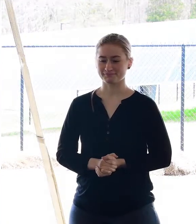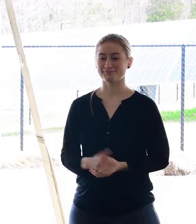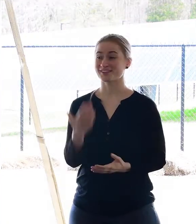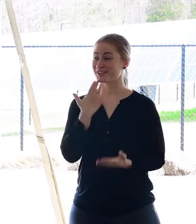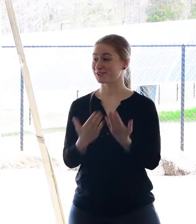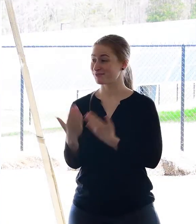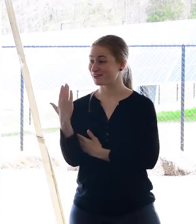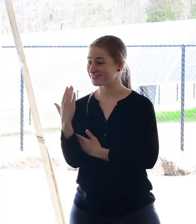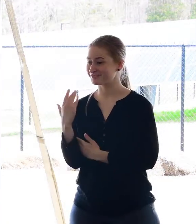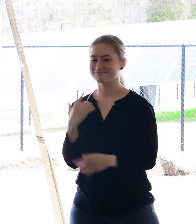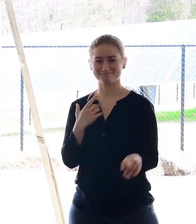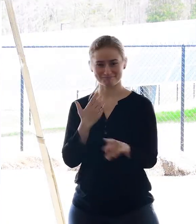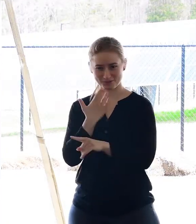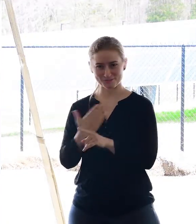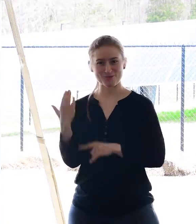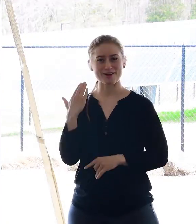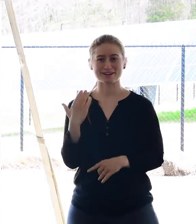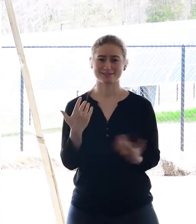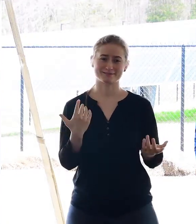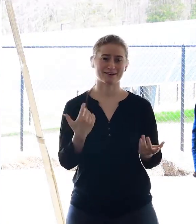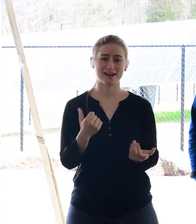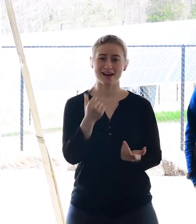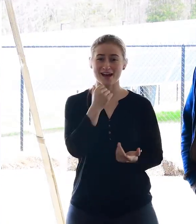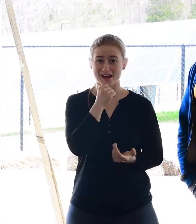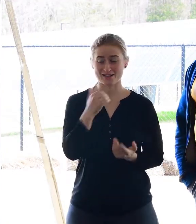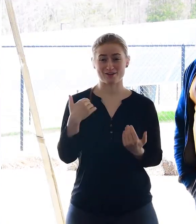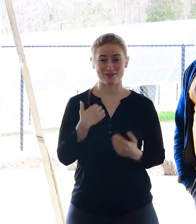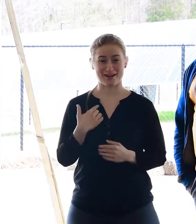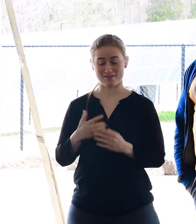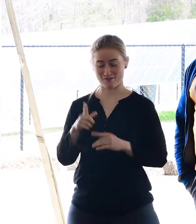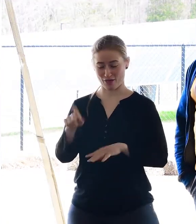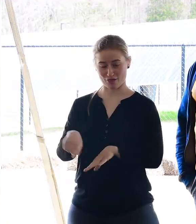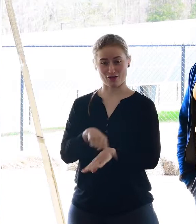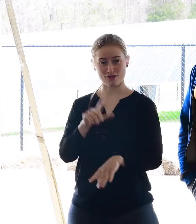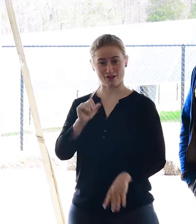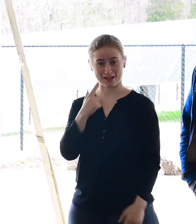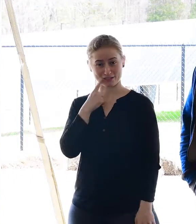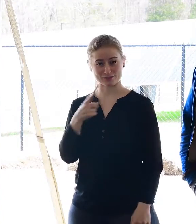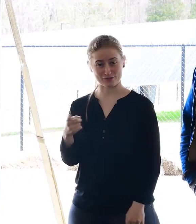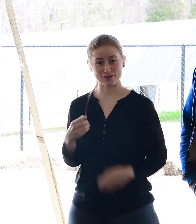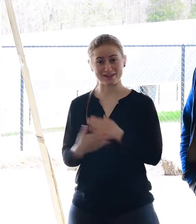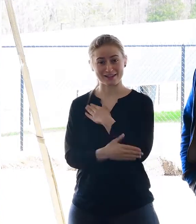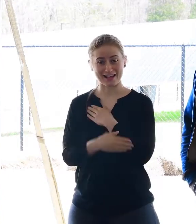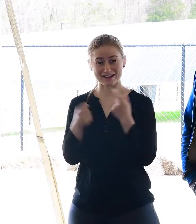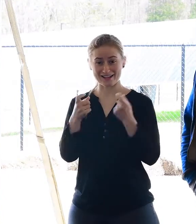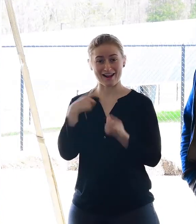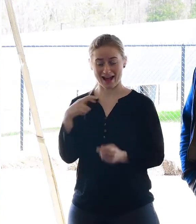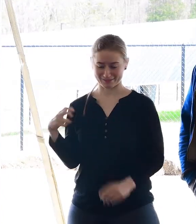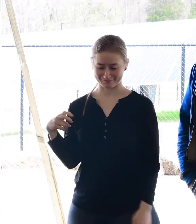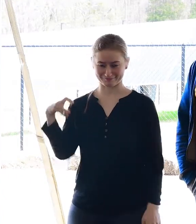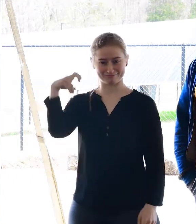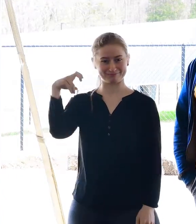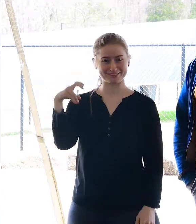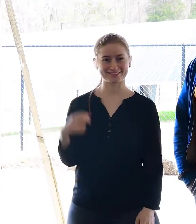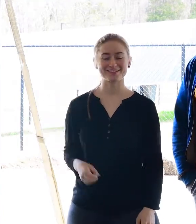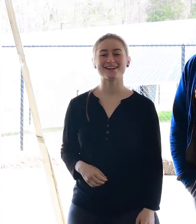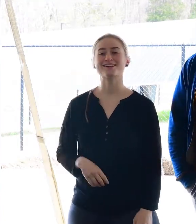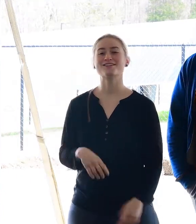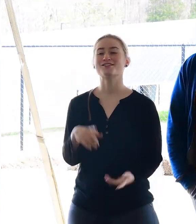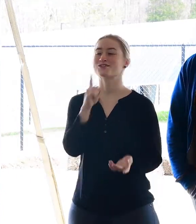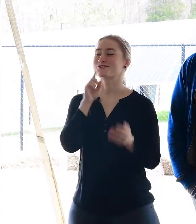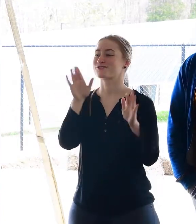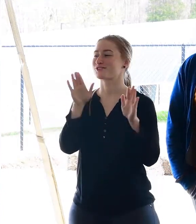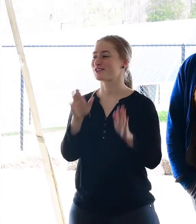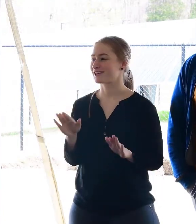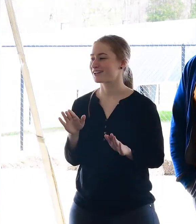Good morning. I don't have the long legs of the county executive, so I had to use the stairs. It's really great